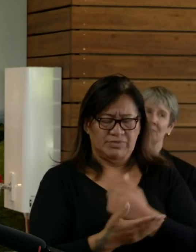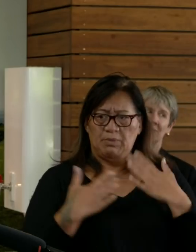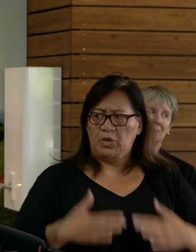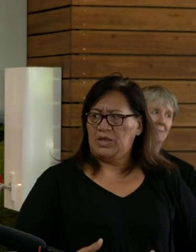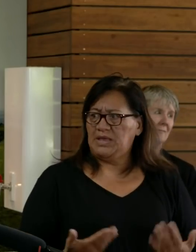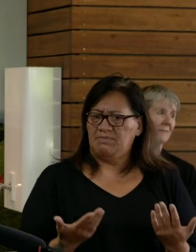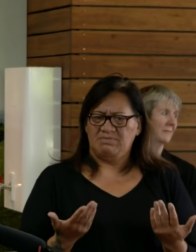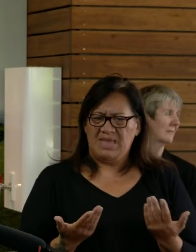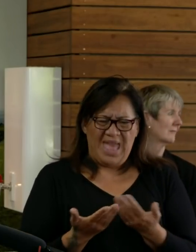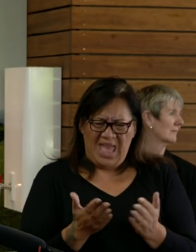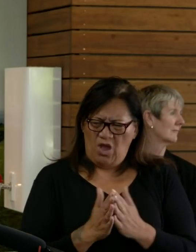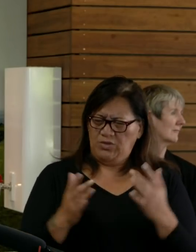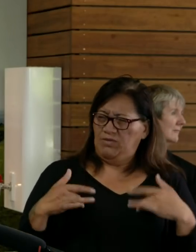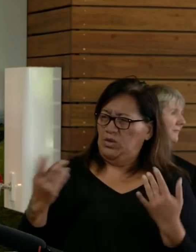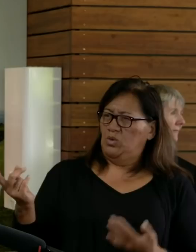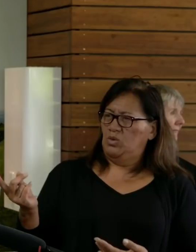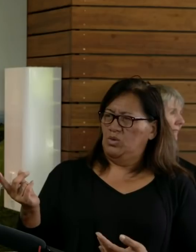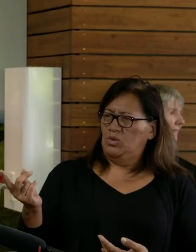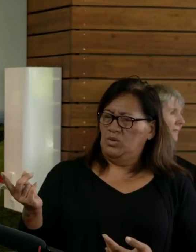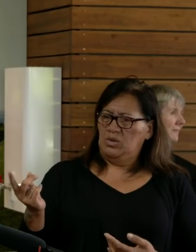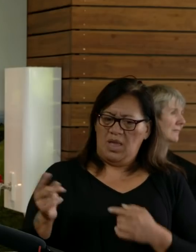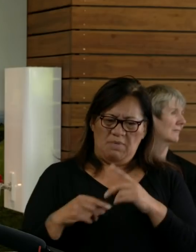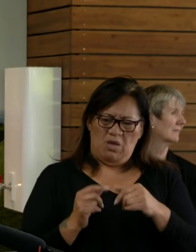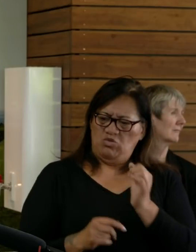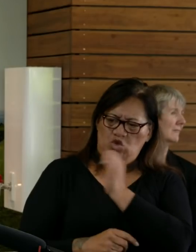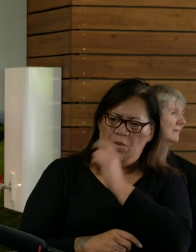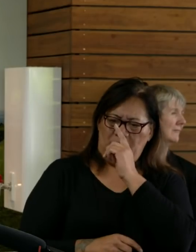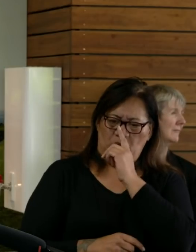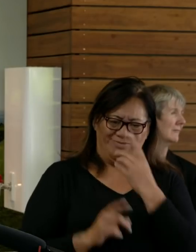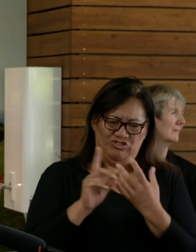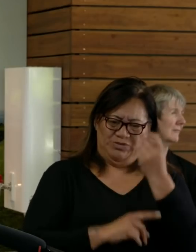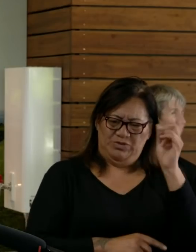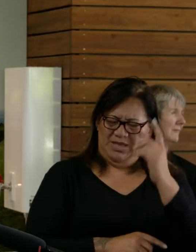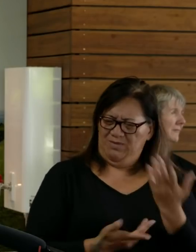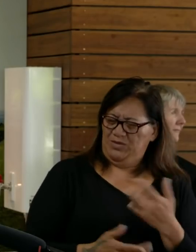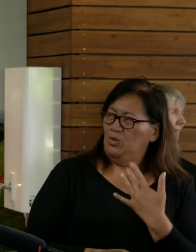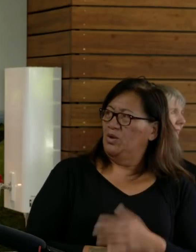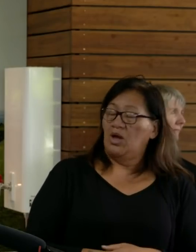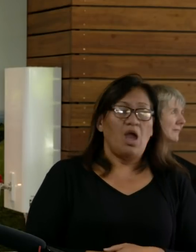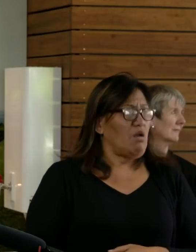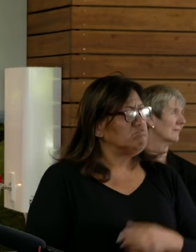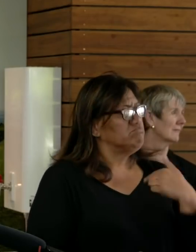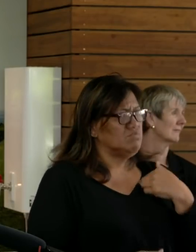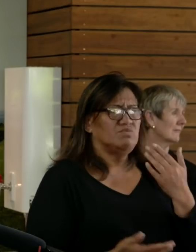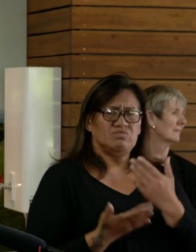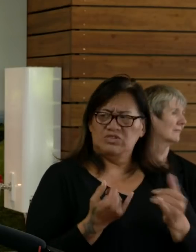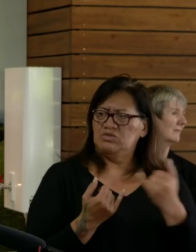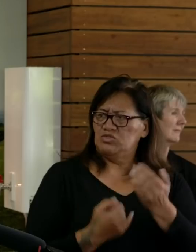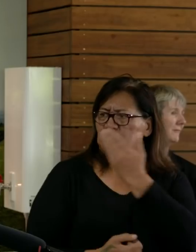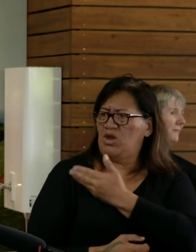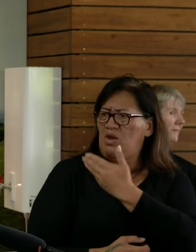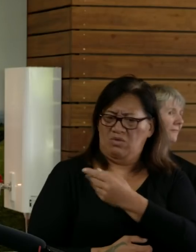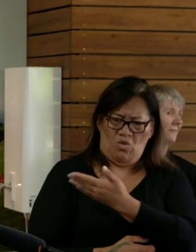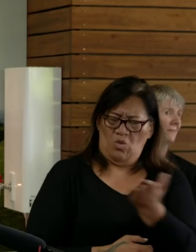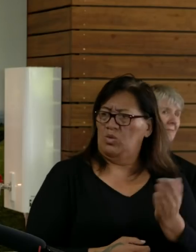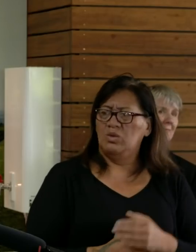you personally feel about what your people have achieved today? I'm incredibly proud of these